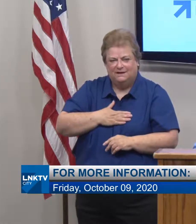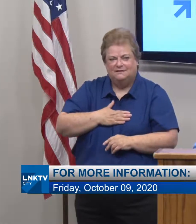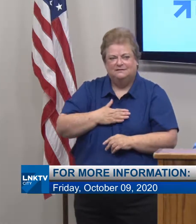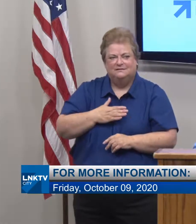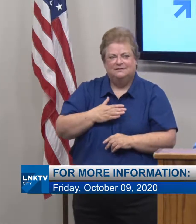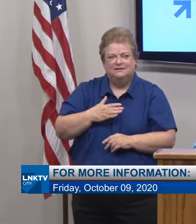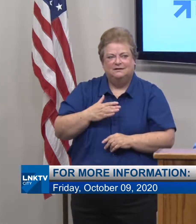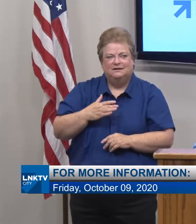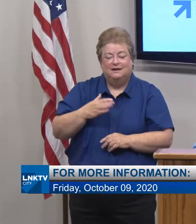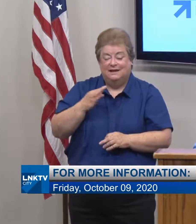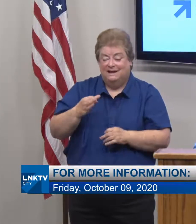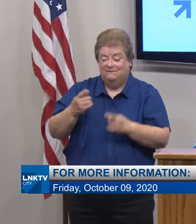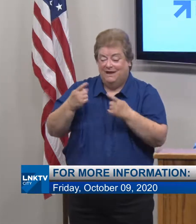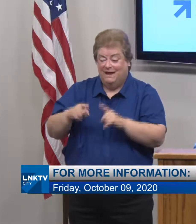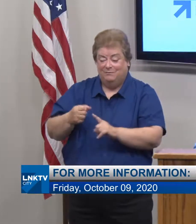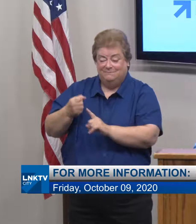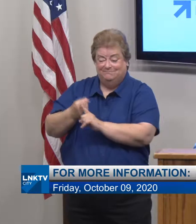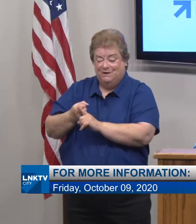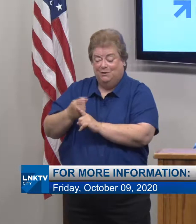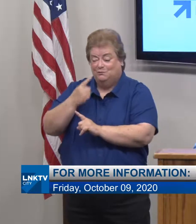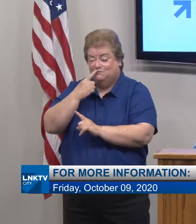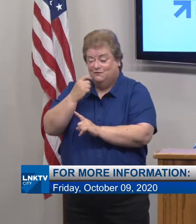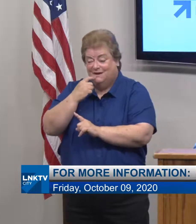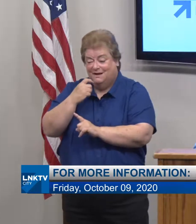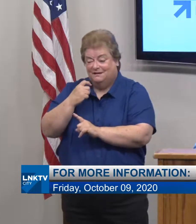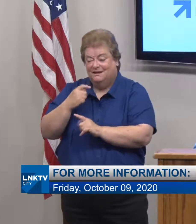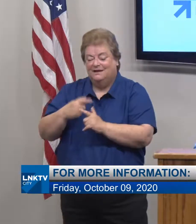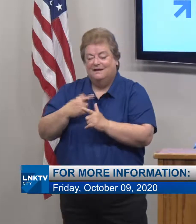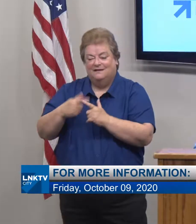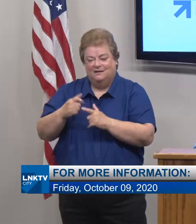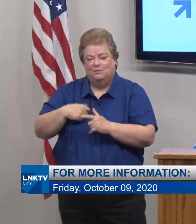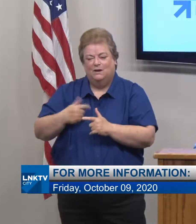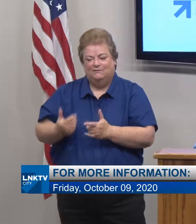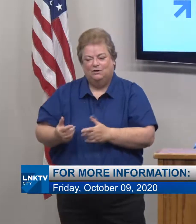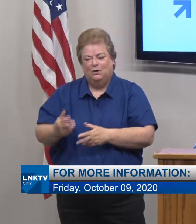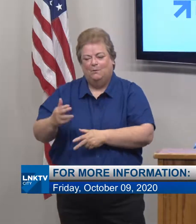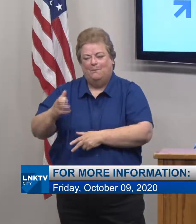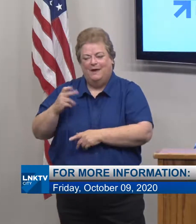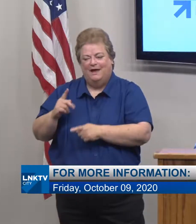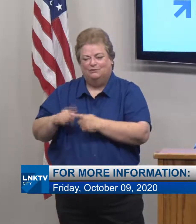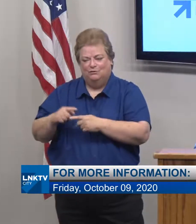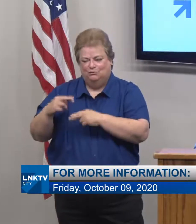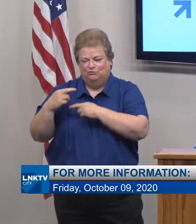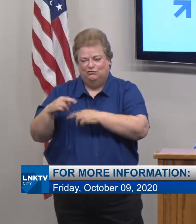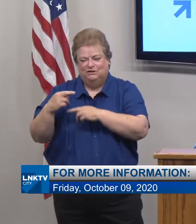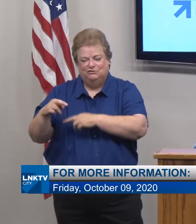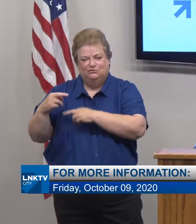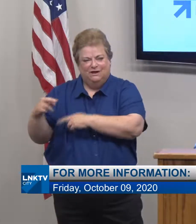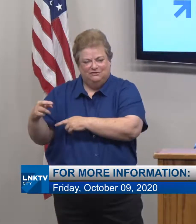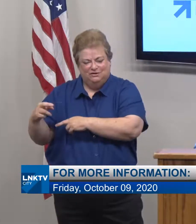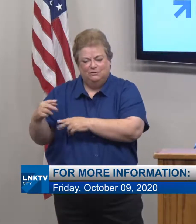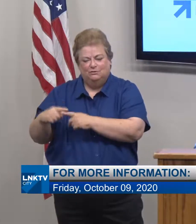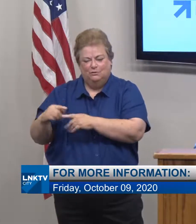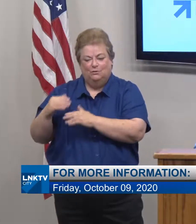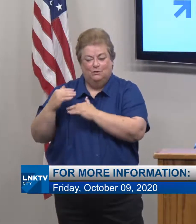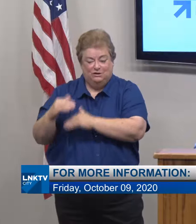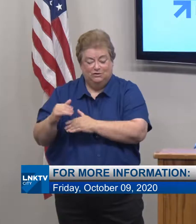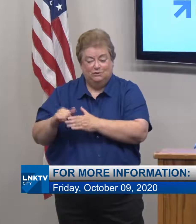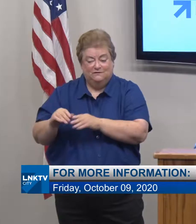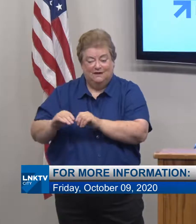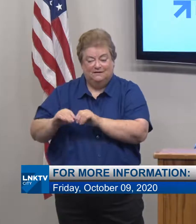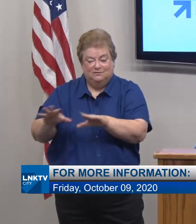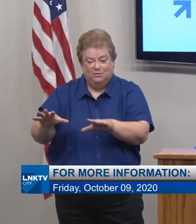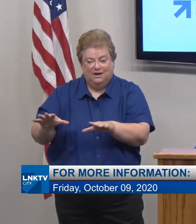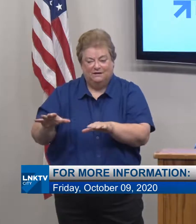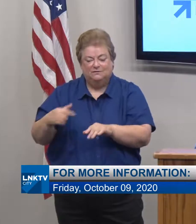area, we're going to go back to having to put some restrictions in place to reduce the spread so that we're able to take